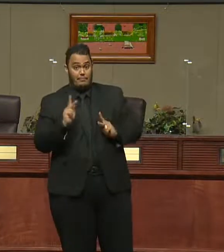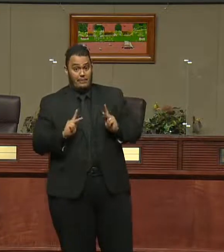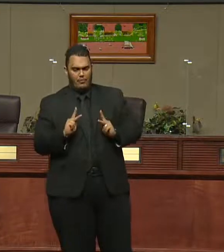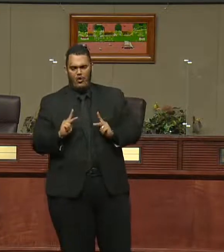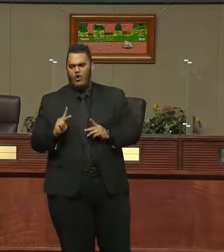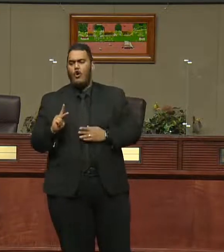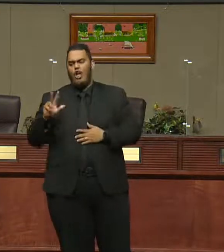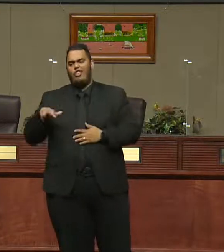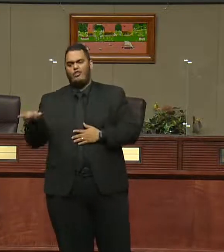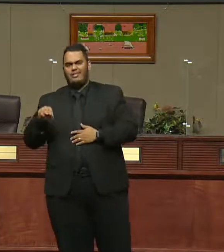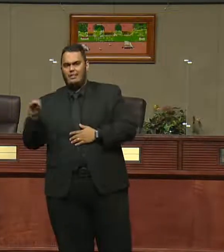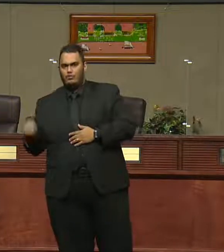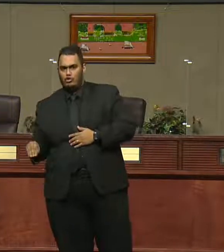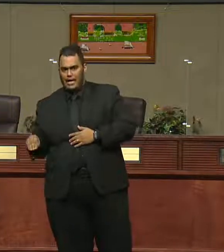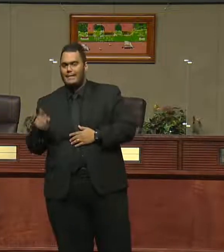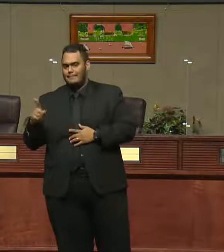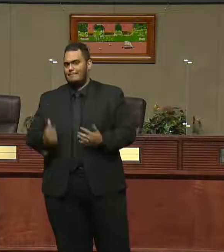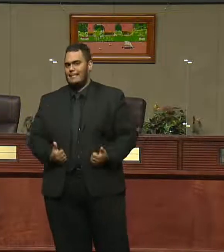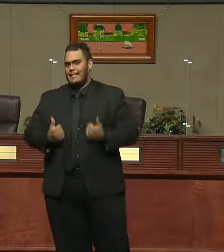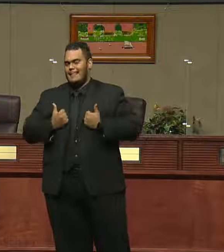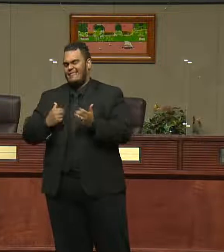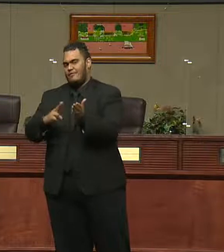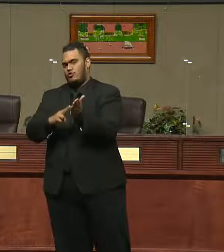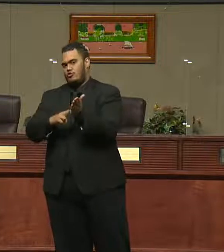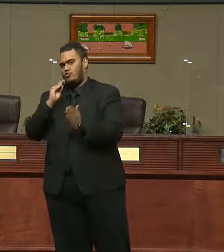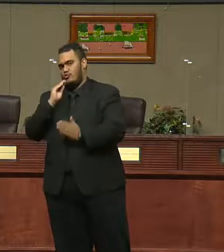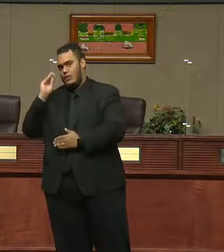with a long-term care facility residential address.